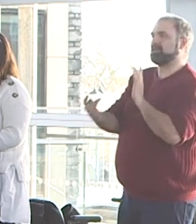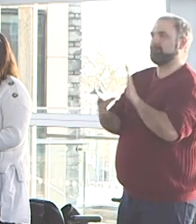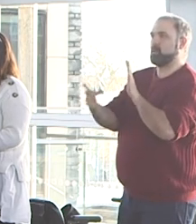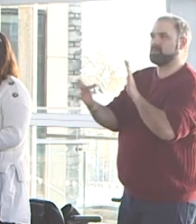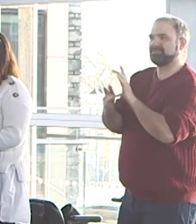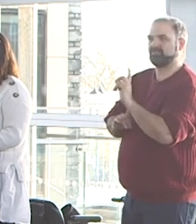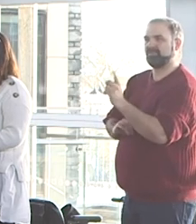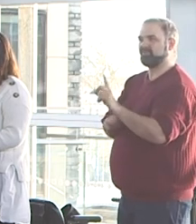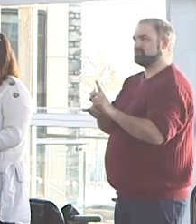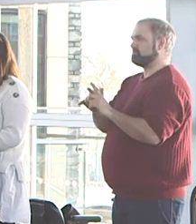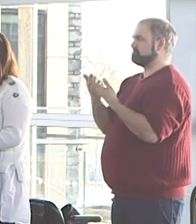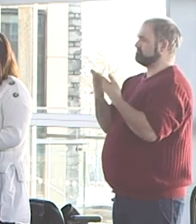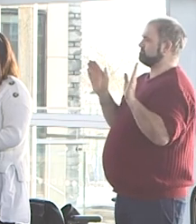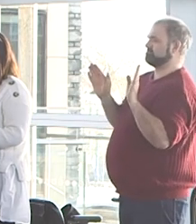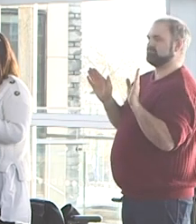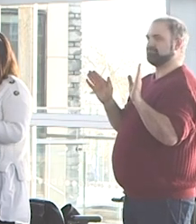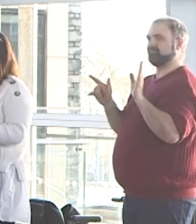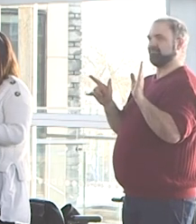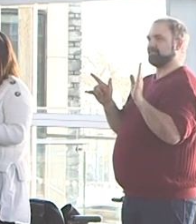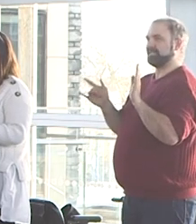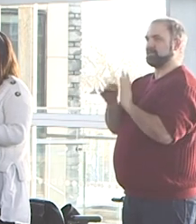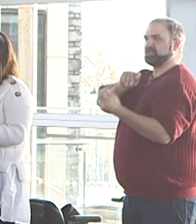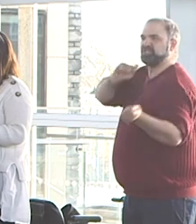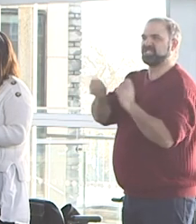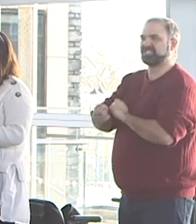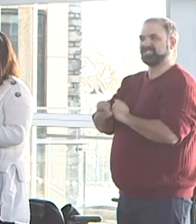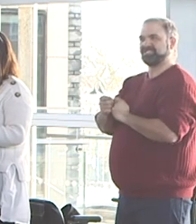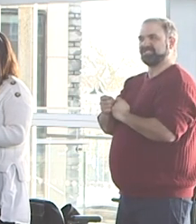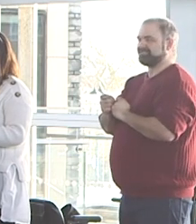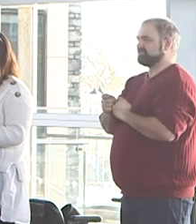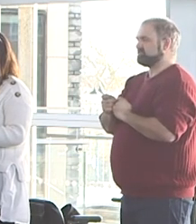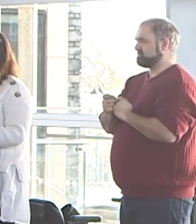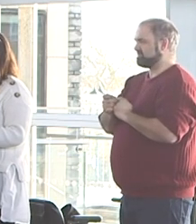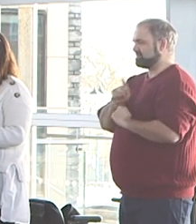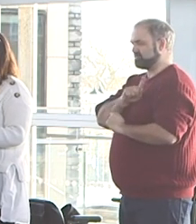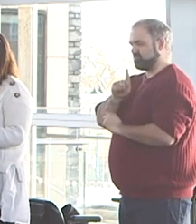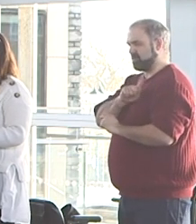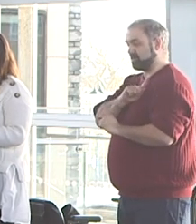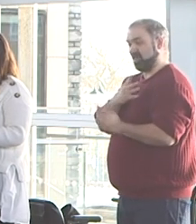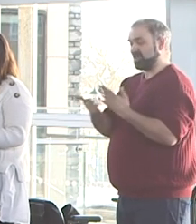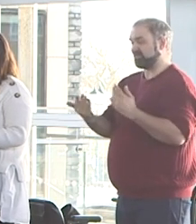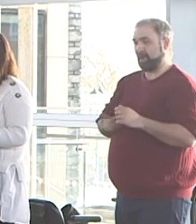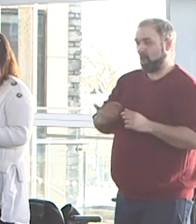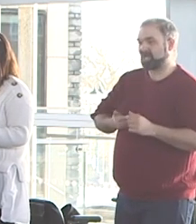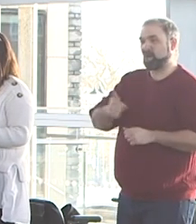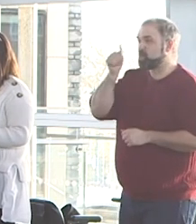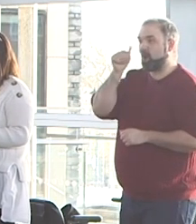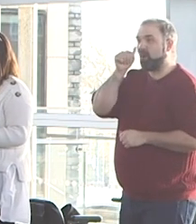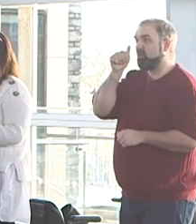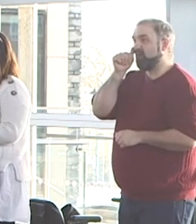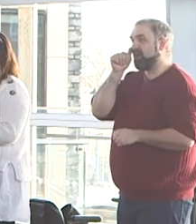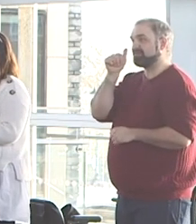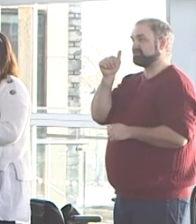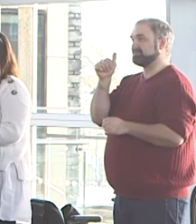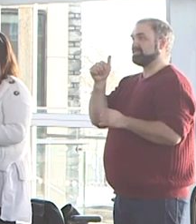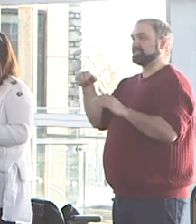be, like, radically kind of revisited, because also quite a few employers are not aware of the distinction